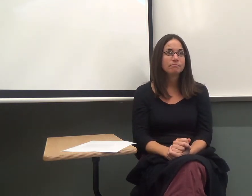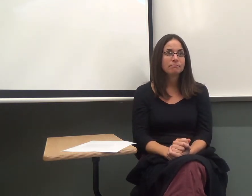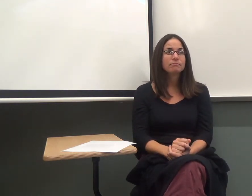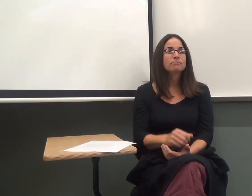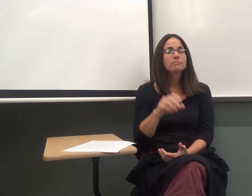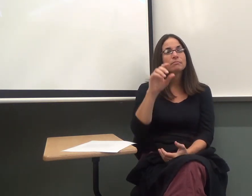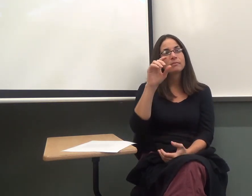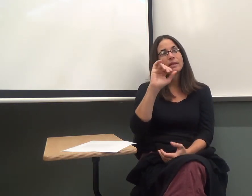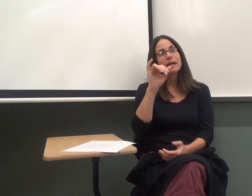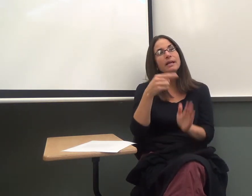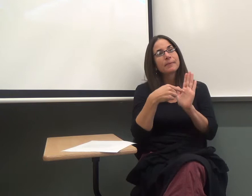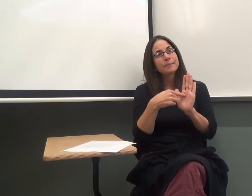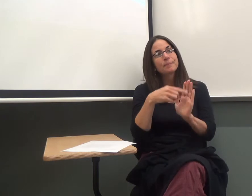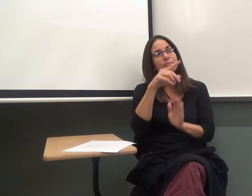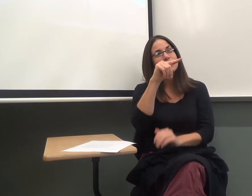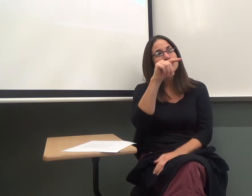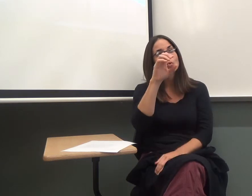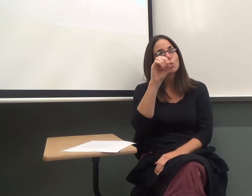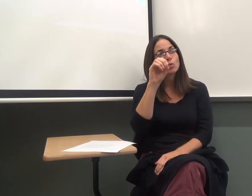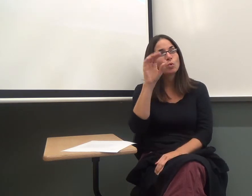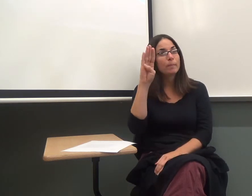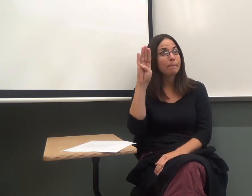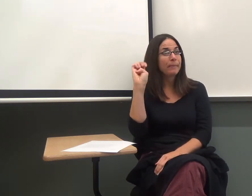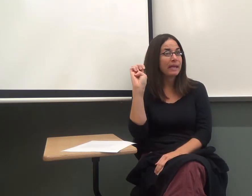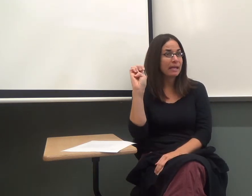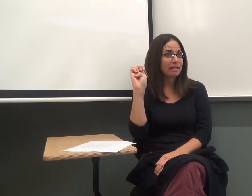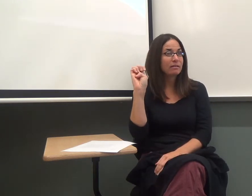To be. Okay, let's go back up here for a second.